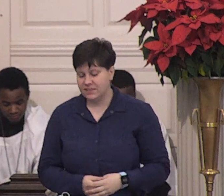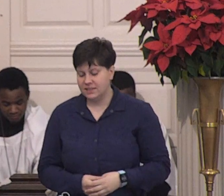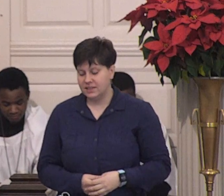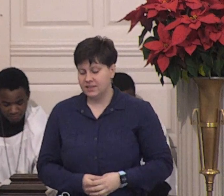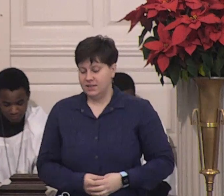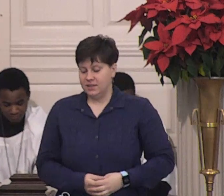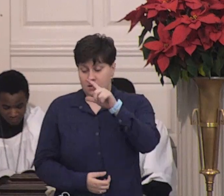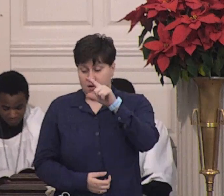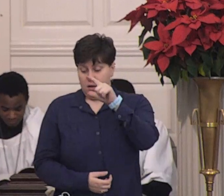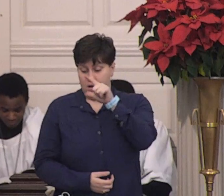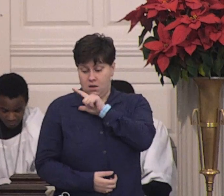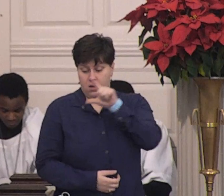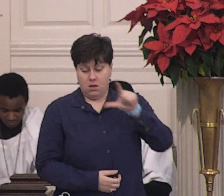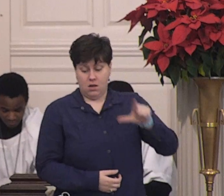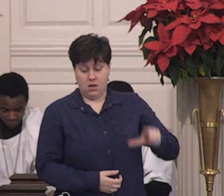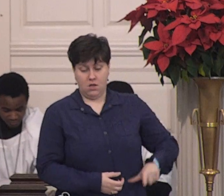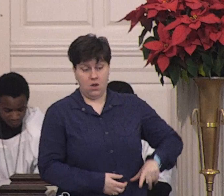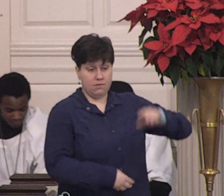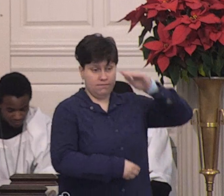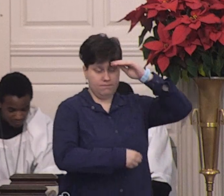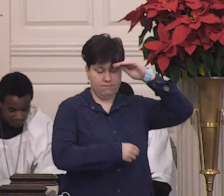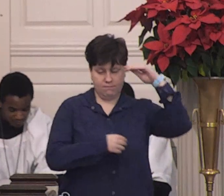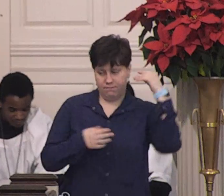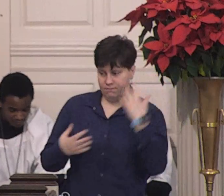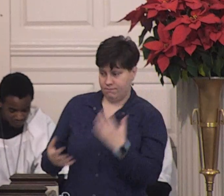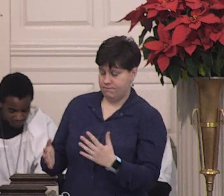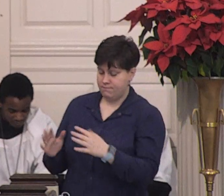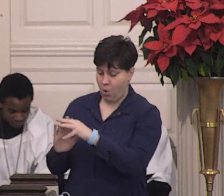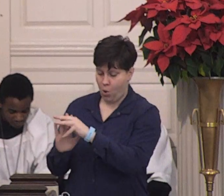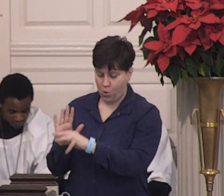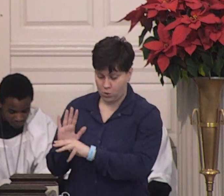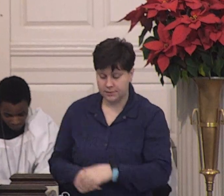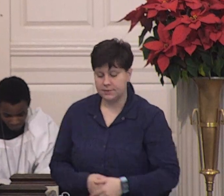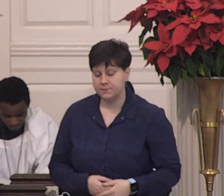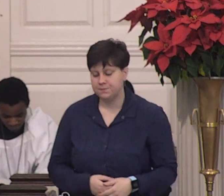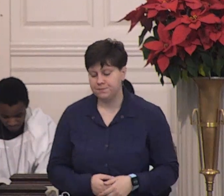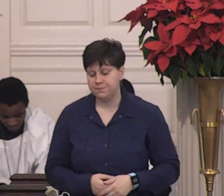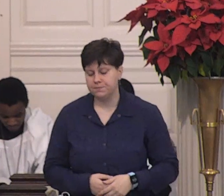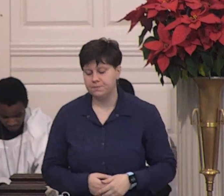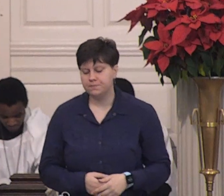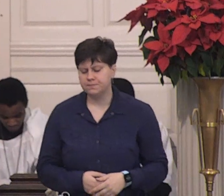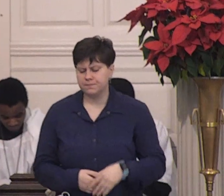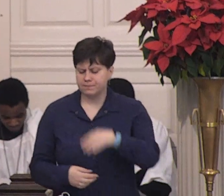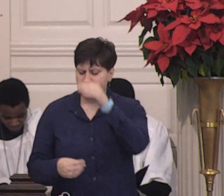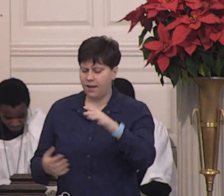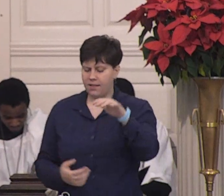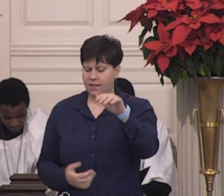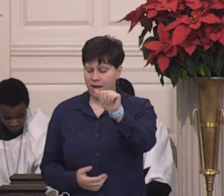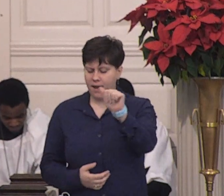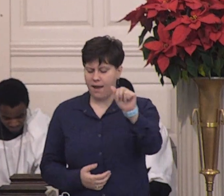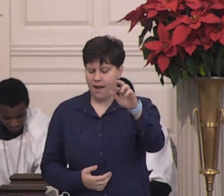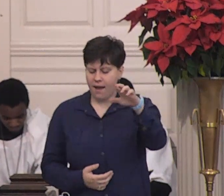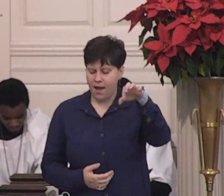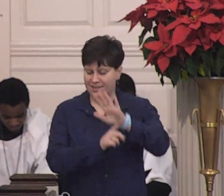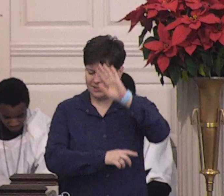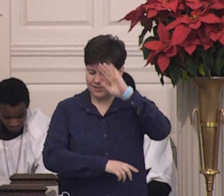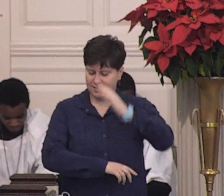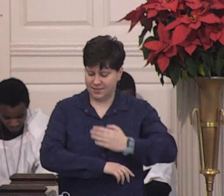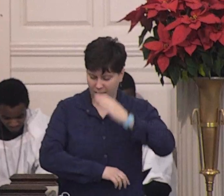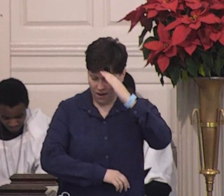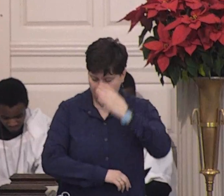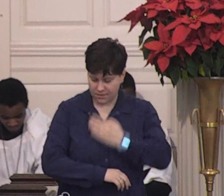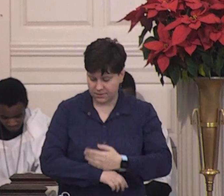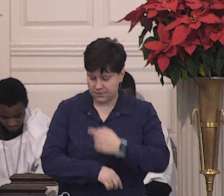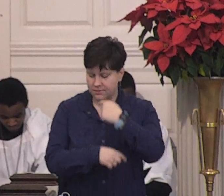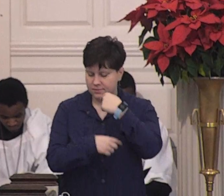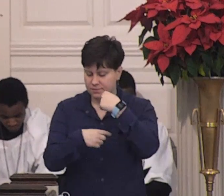The Lord said to Moses, speak to Aaron and his sons and tell them, this is